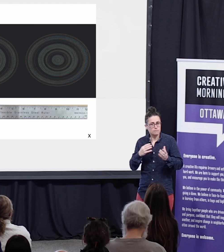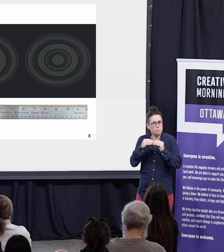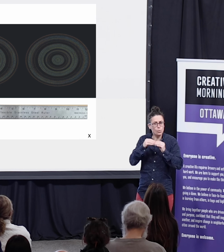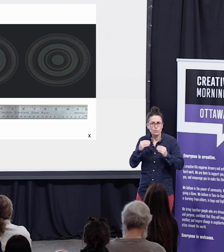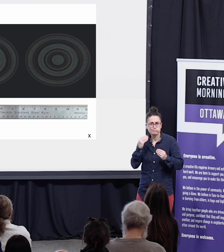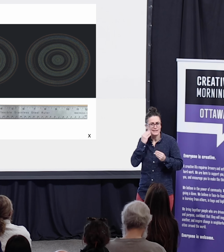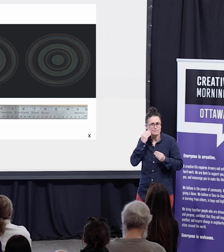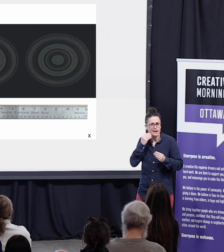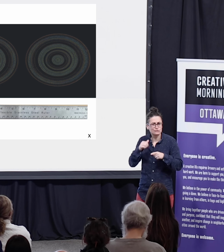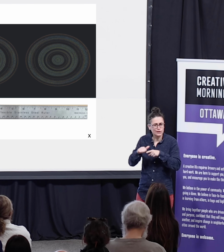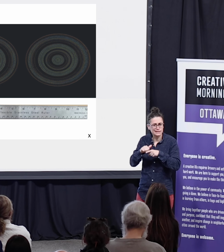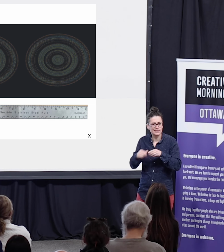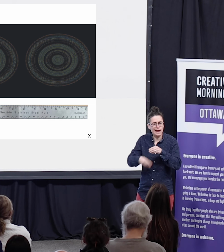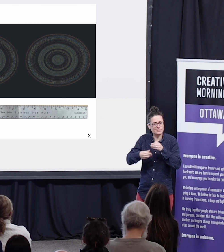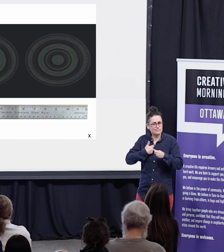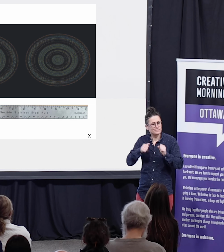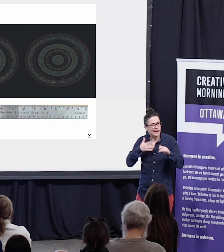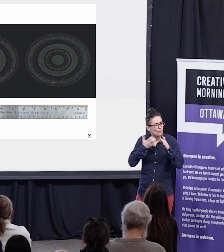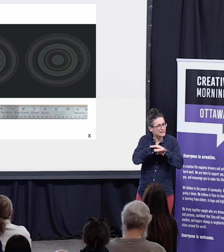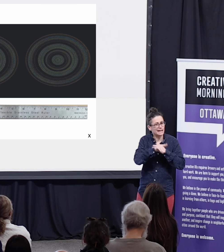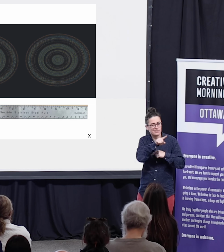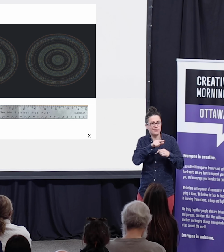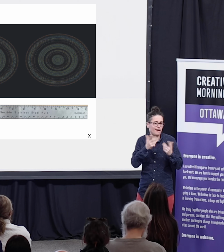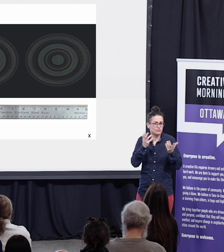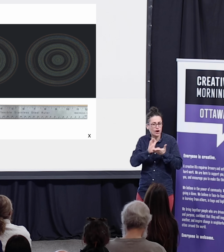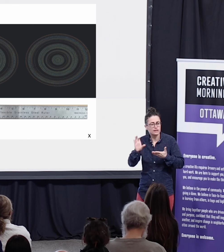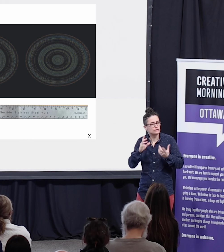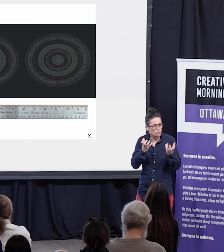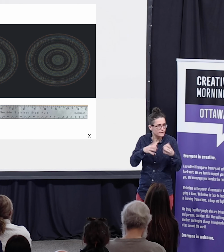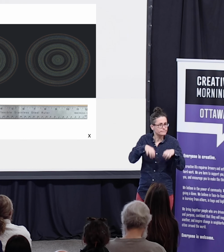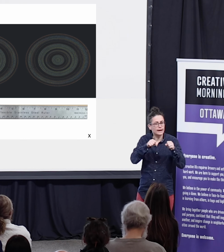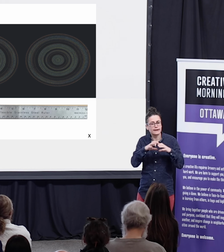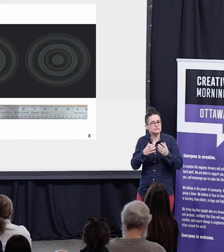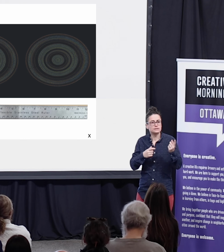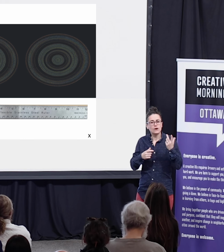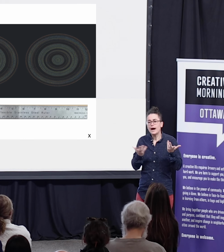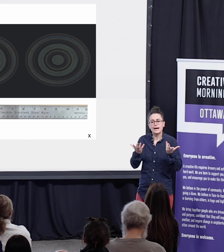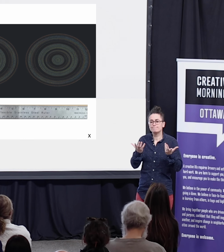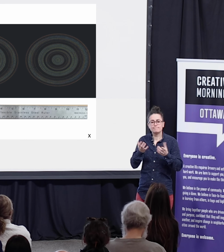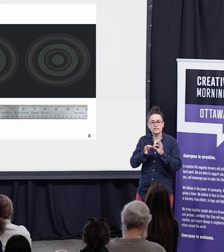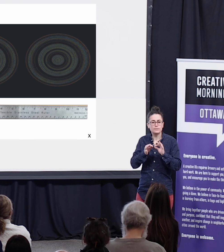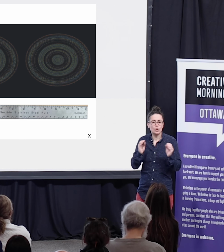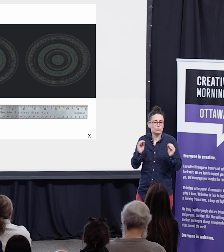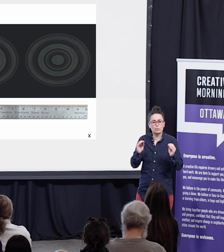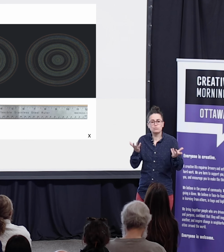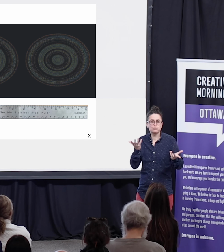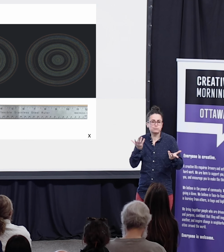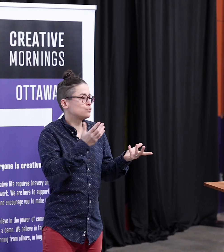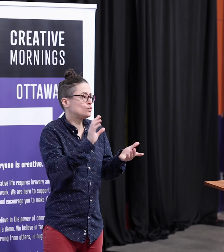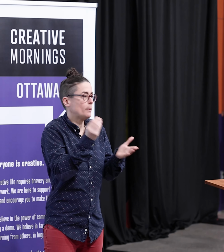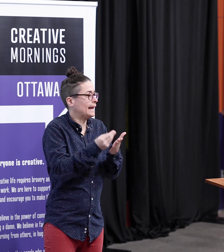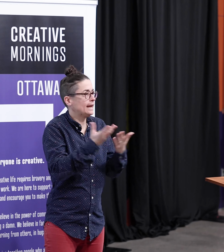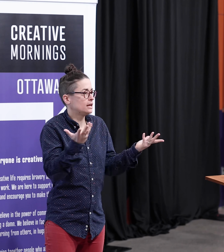I would add an example. You know, if I want to take an interest course or a post-secondary course, any kind of course that I want to